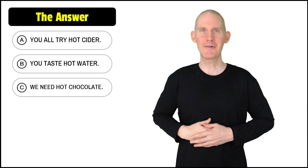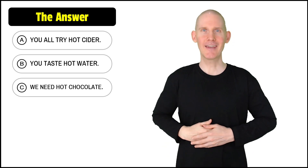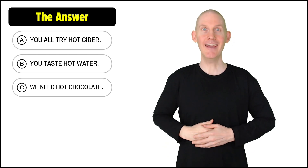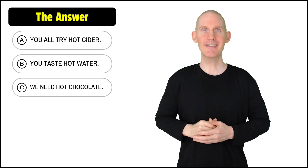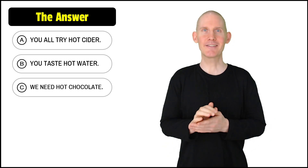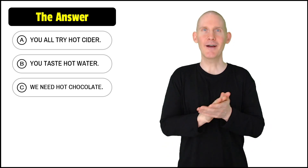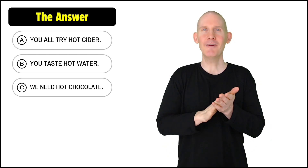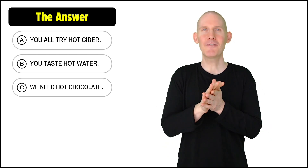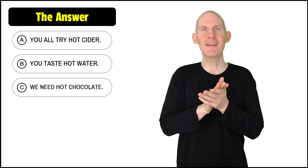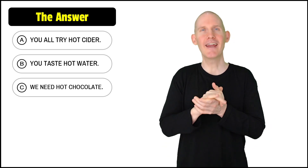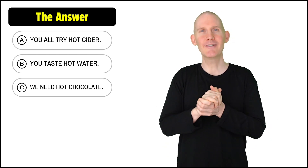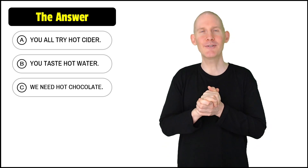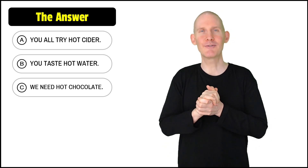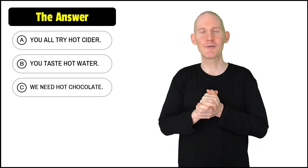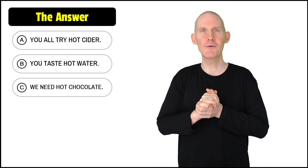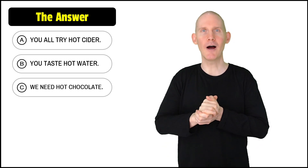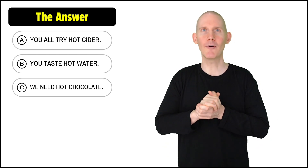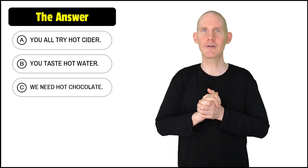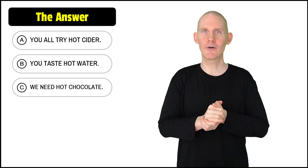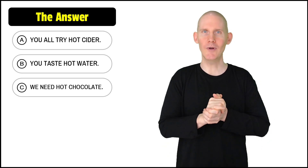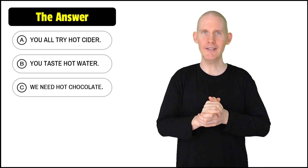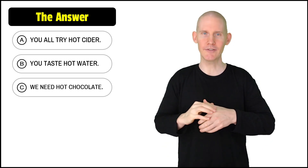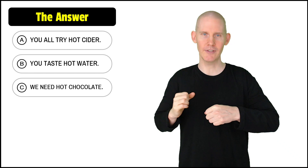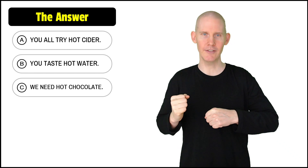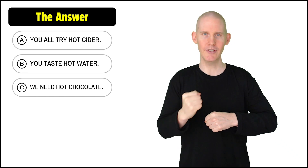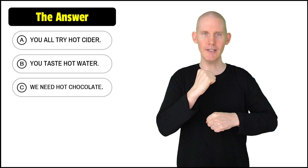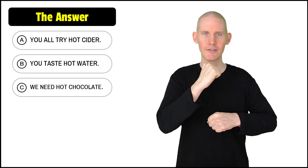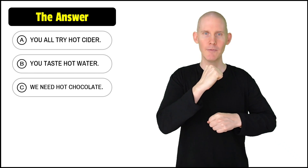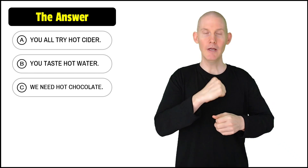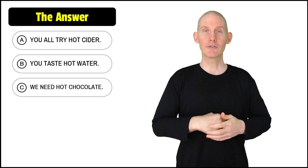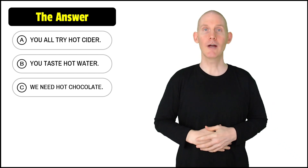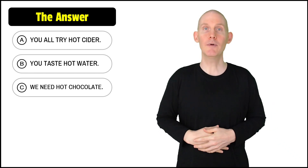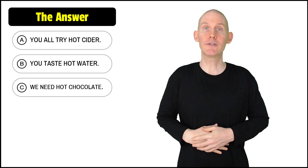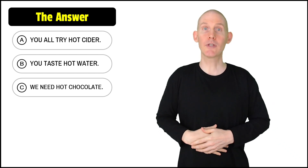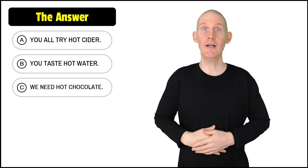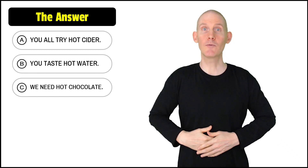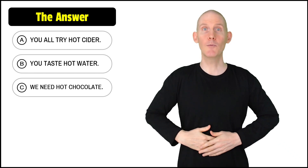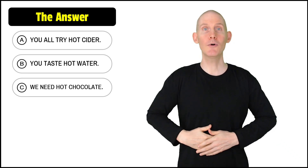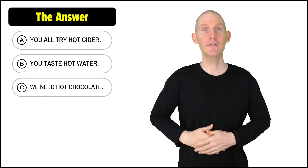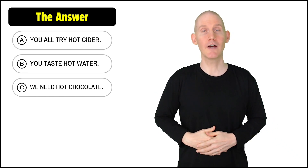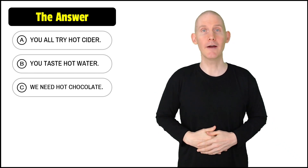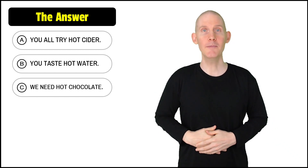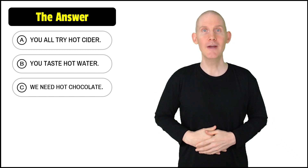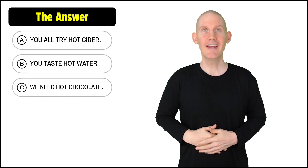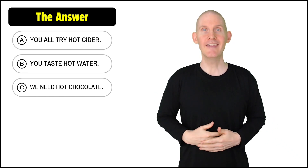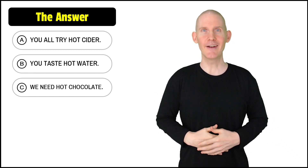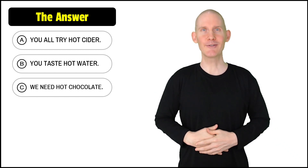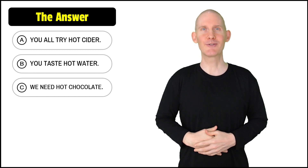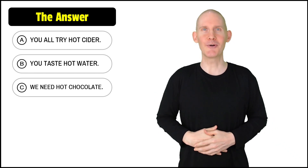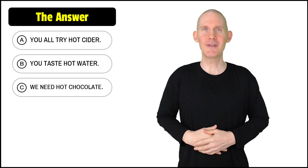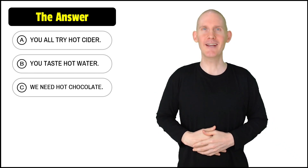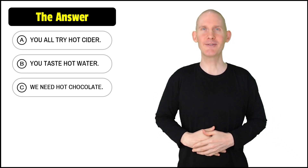Okay, it's time for the answer to our quiz. Yes. So I'm going to sign it one more time, and then I'll show you the answer.